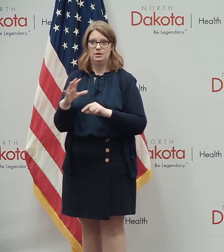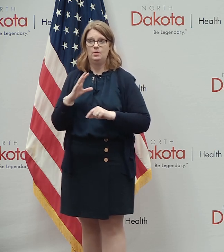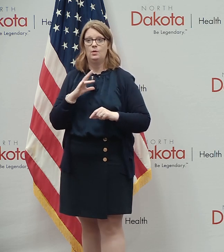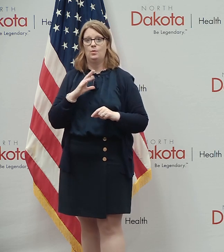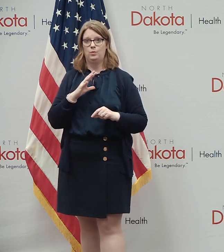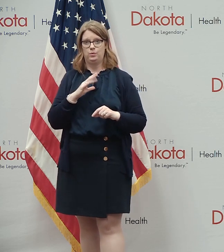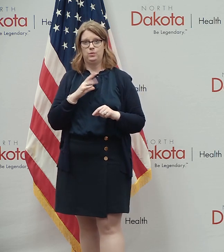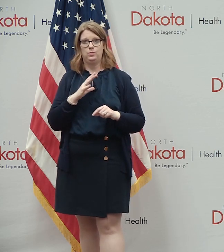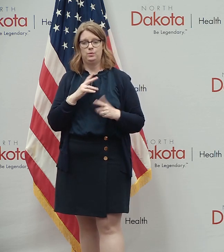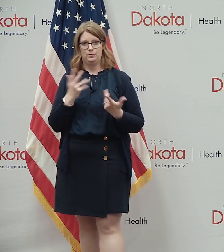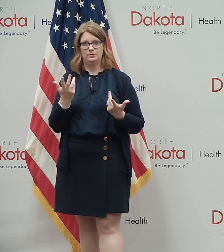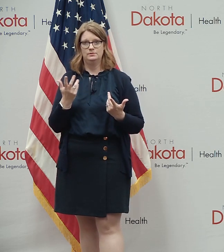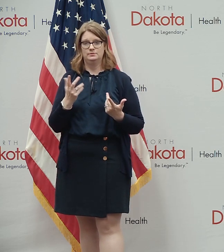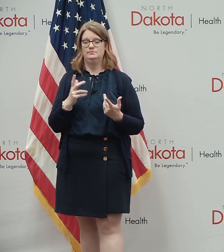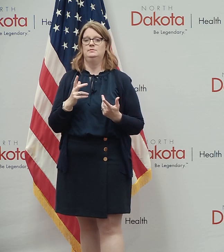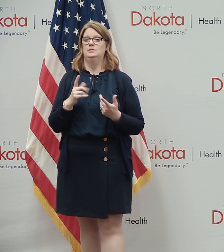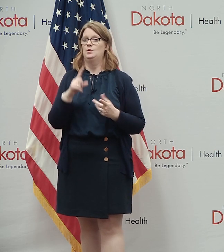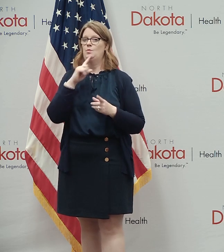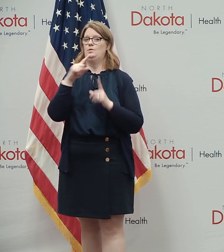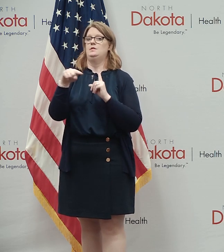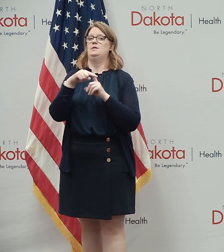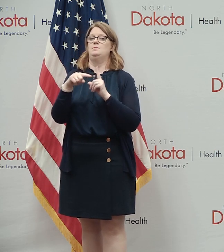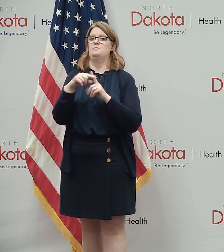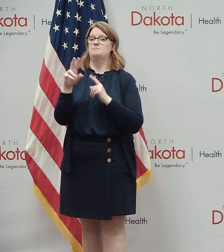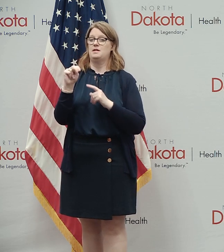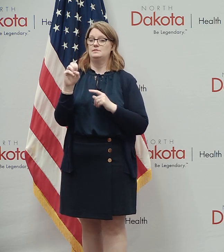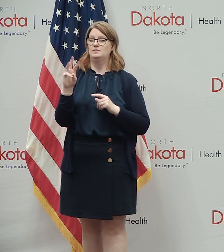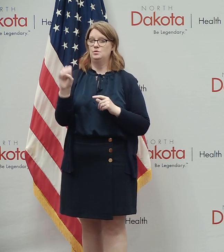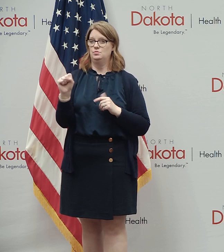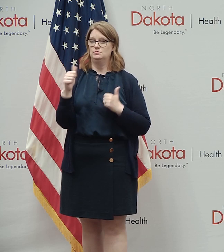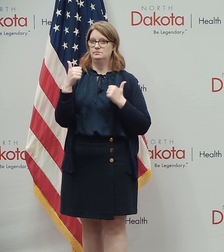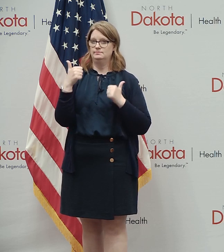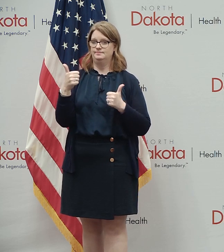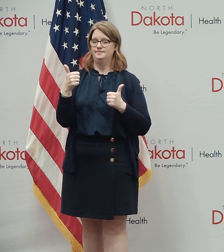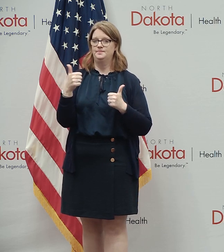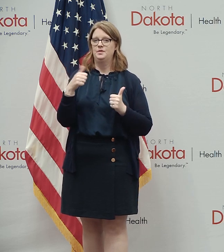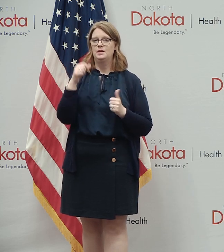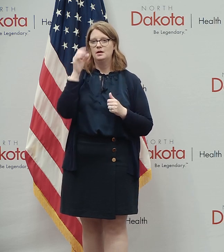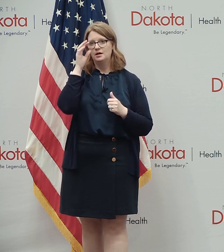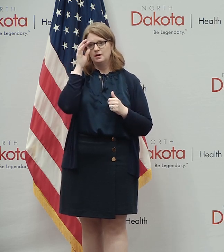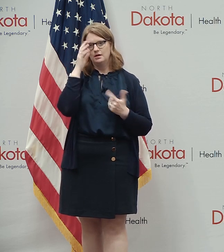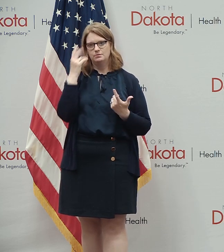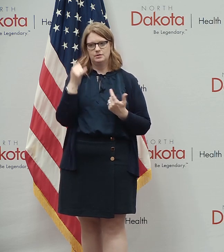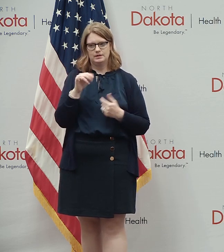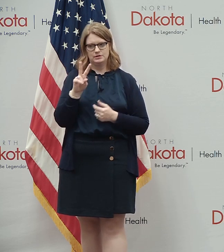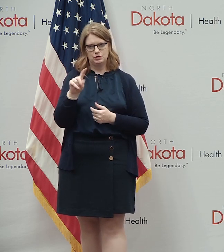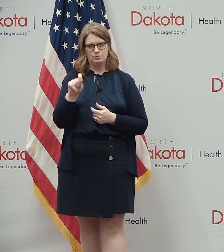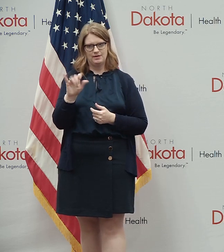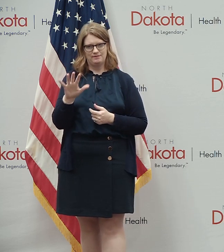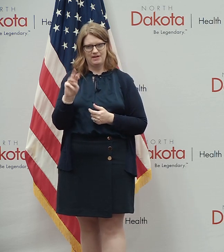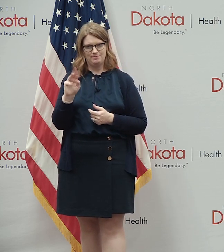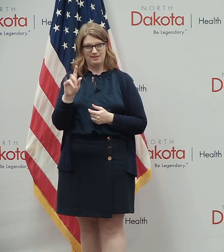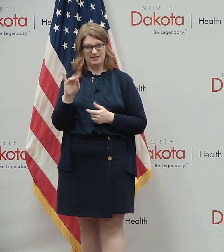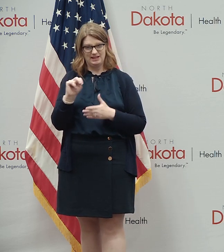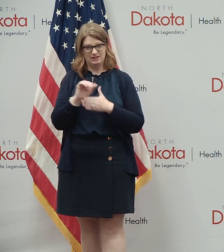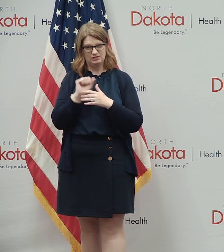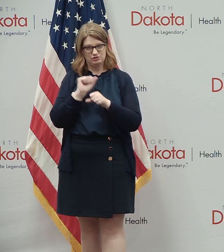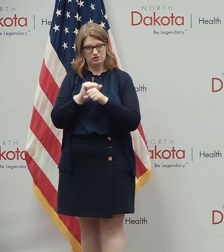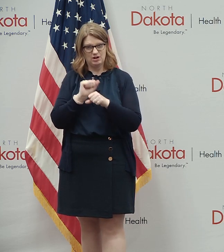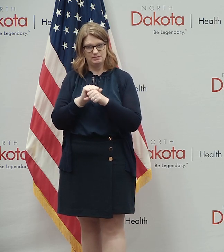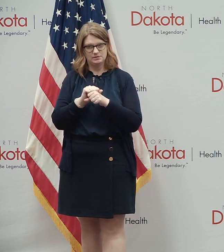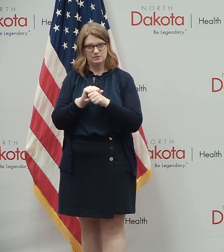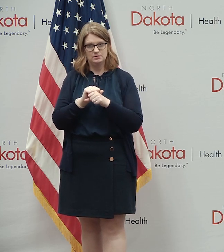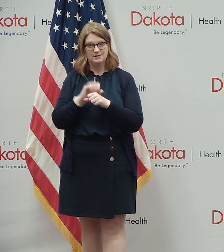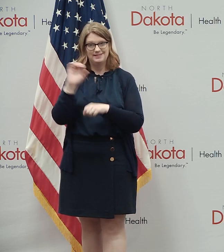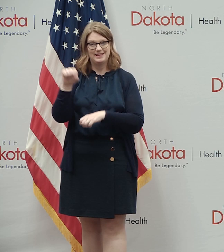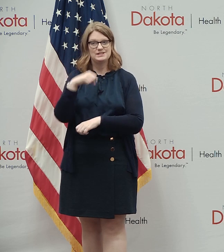on expectations, and so very positive news there. And we know that even with those 2.5 million jobs, that's a record number of